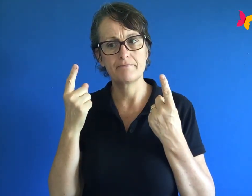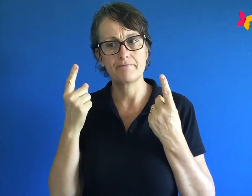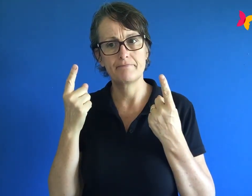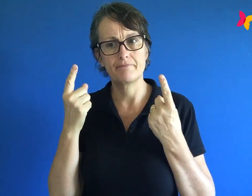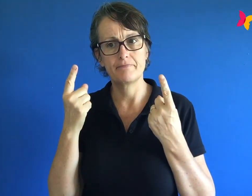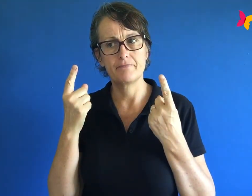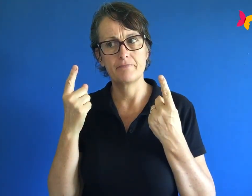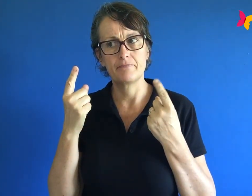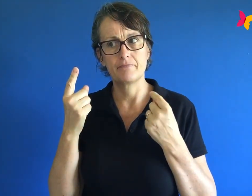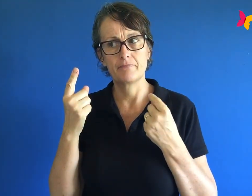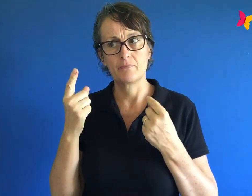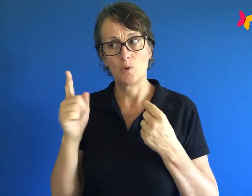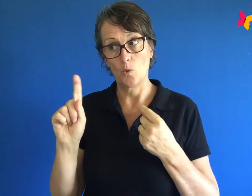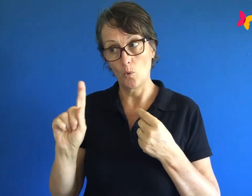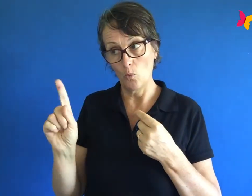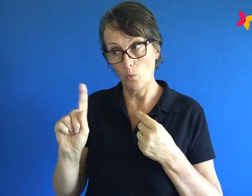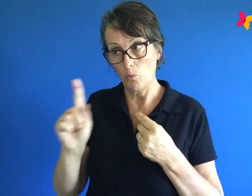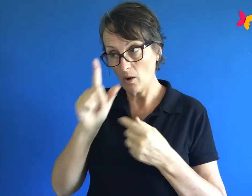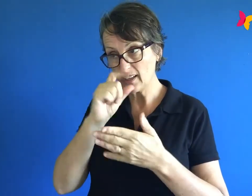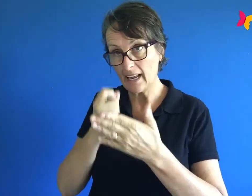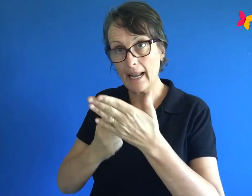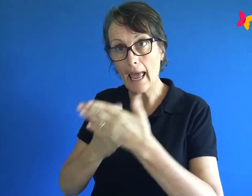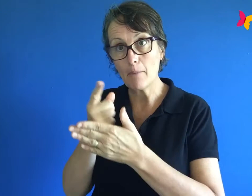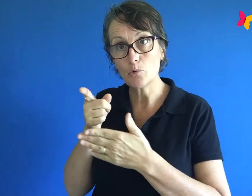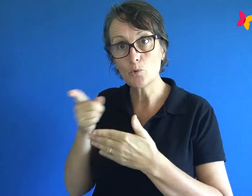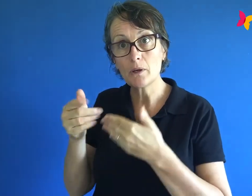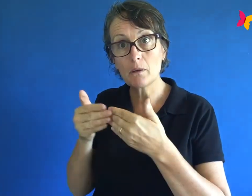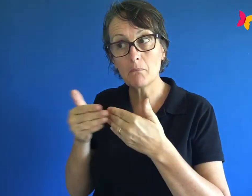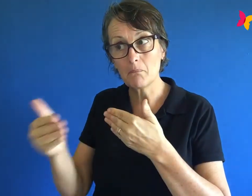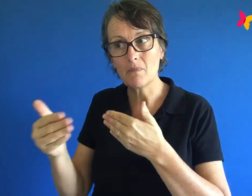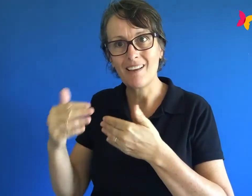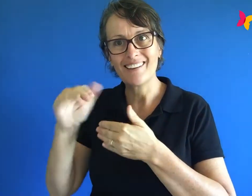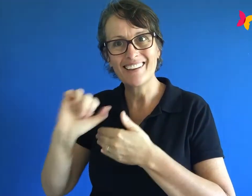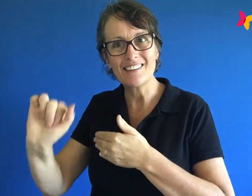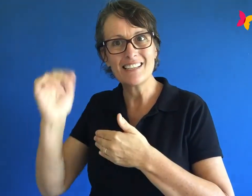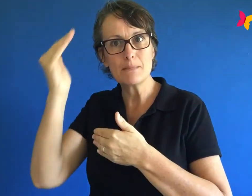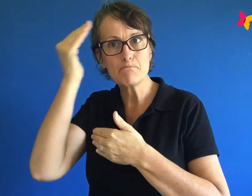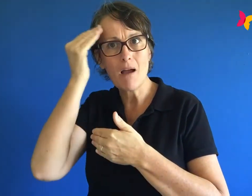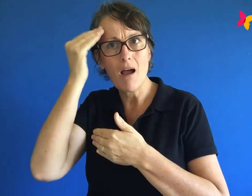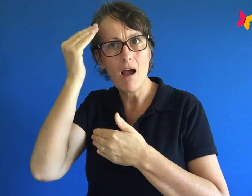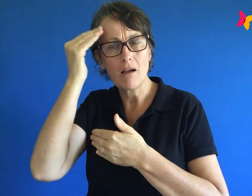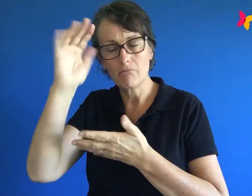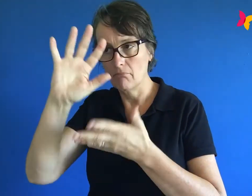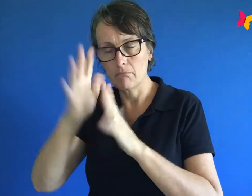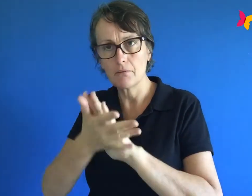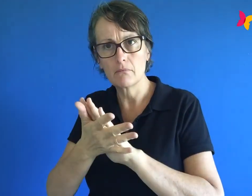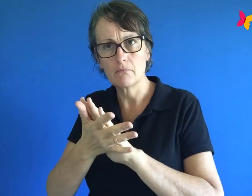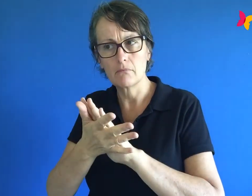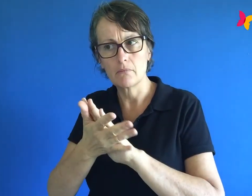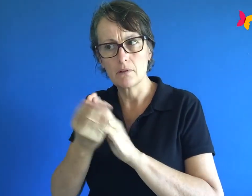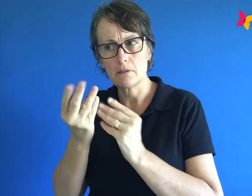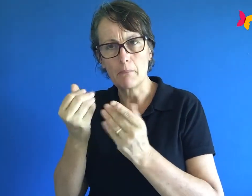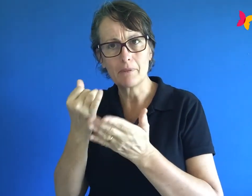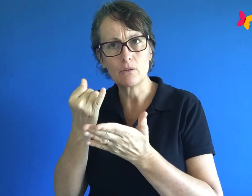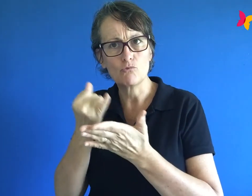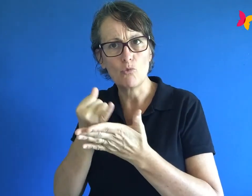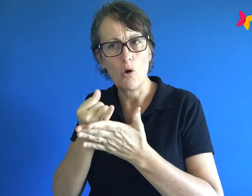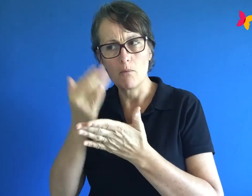my child wasn't necessarily something external. It wasn't necessarily something physical. It was in his